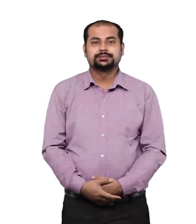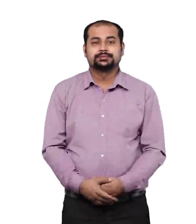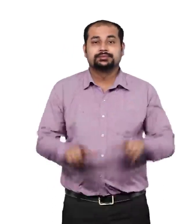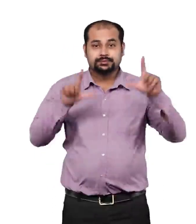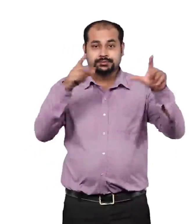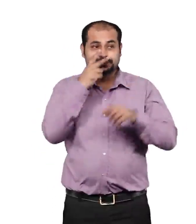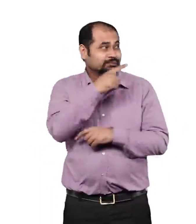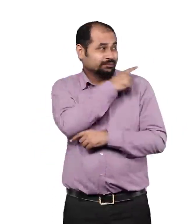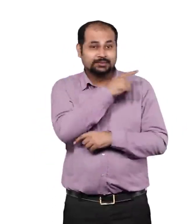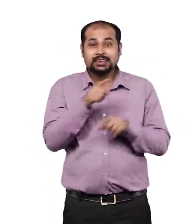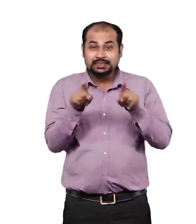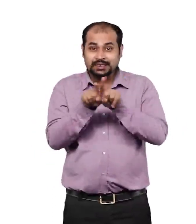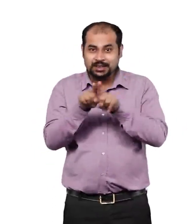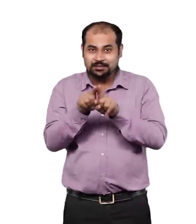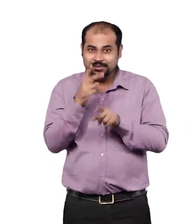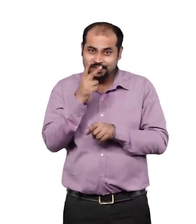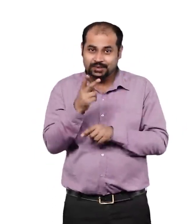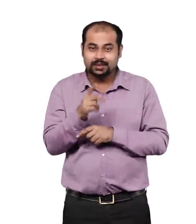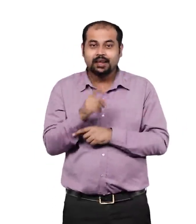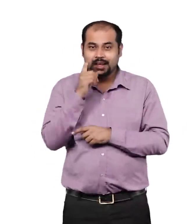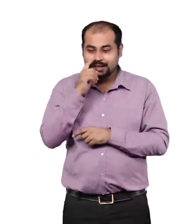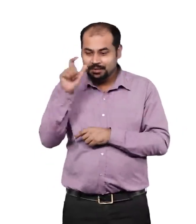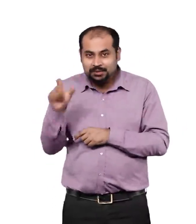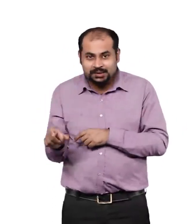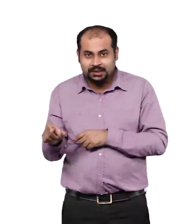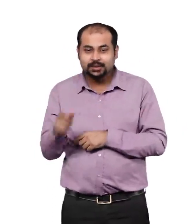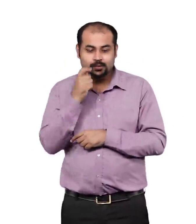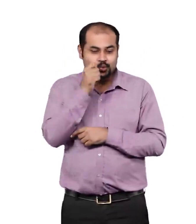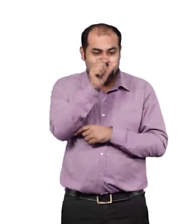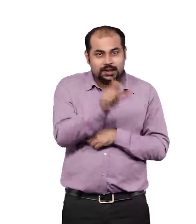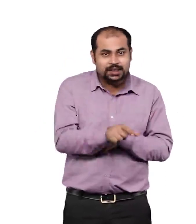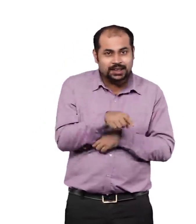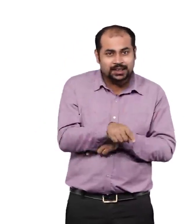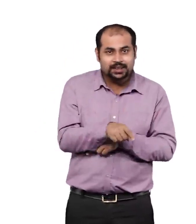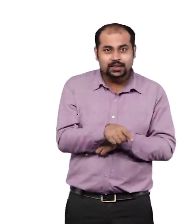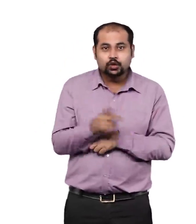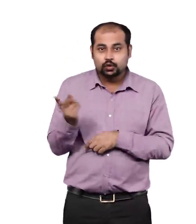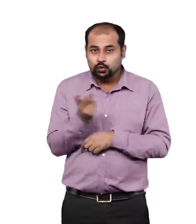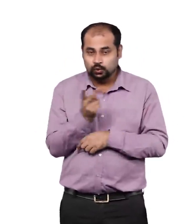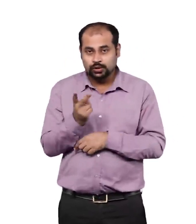The picture shows a girl and a boy working on their mud house on a table.